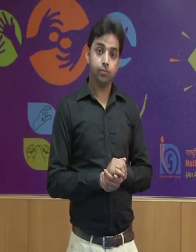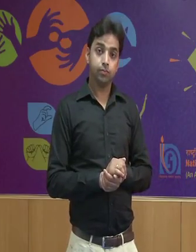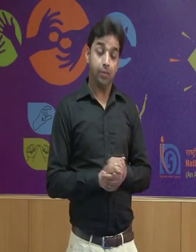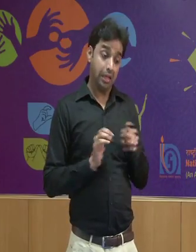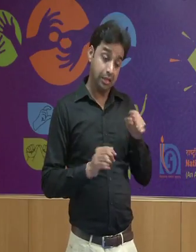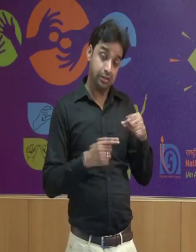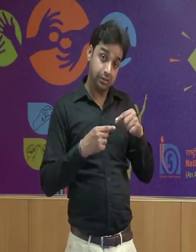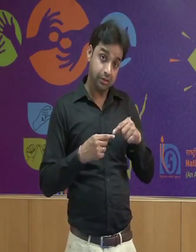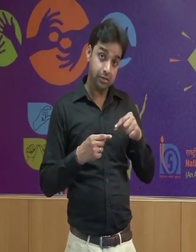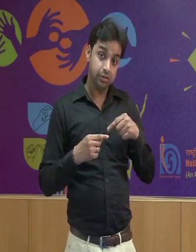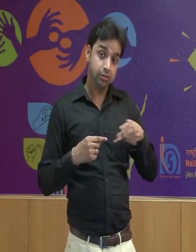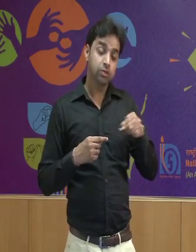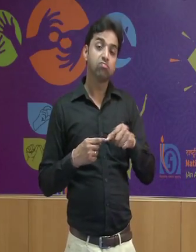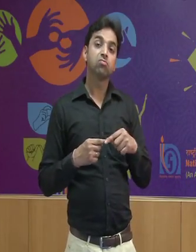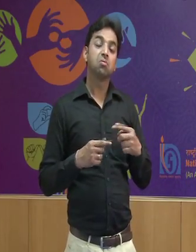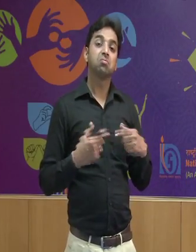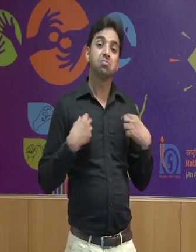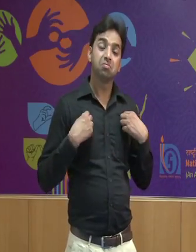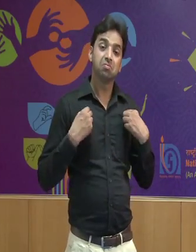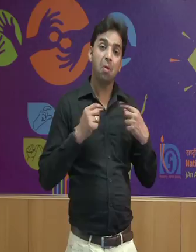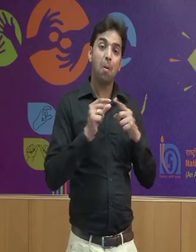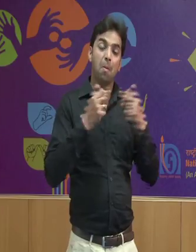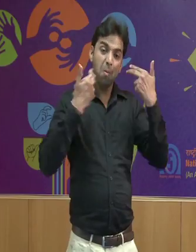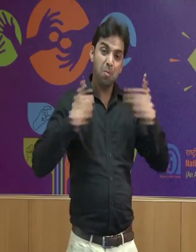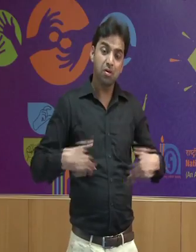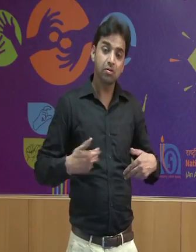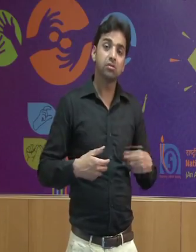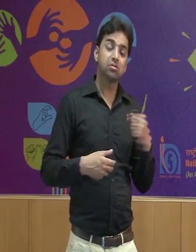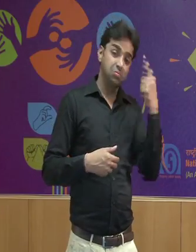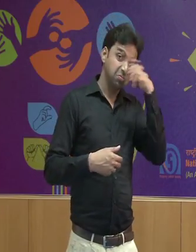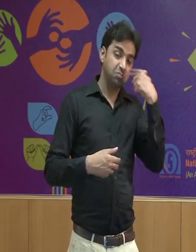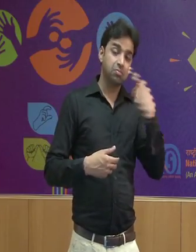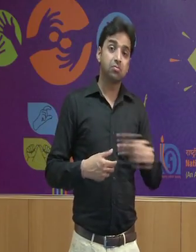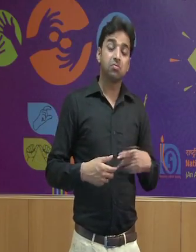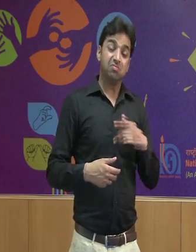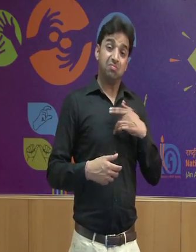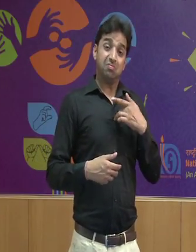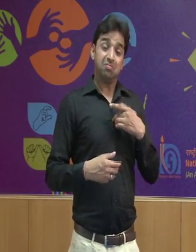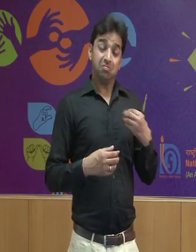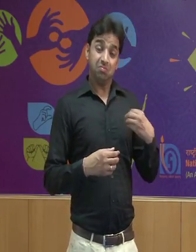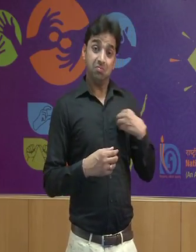Since many physical and emotional changes take place during this